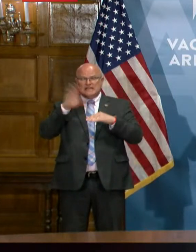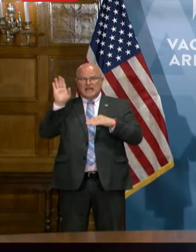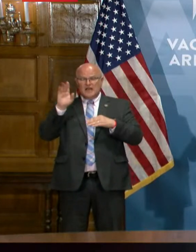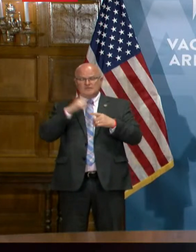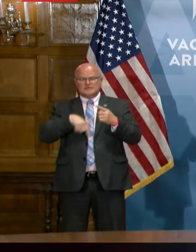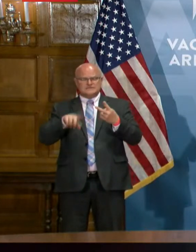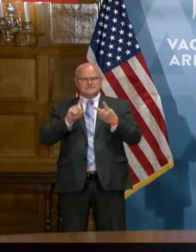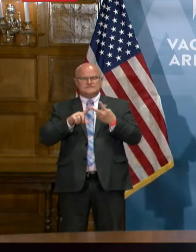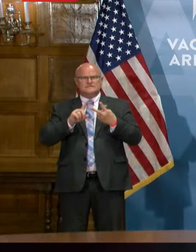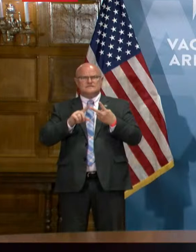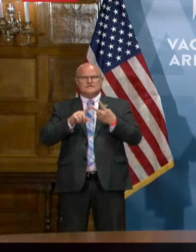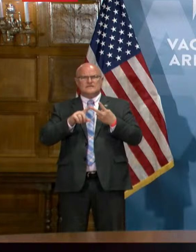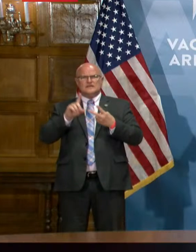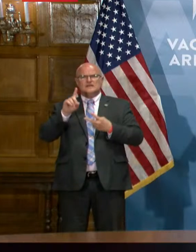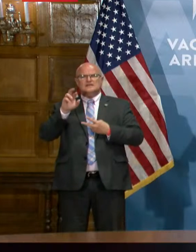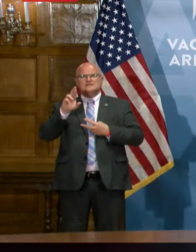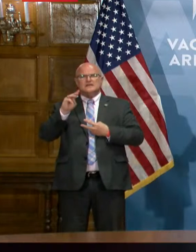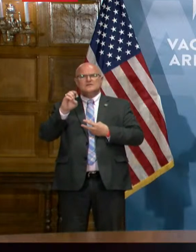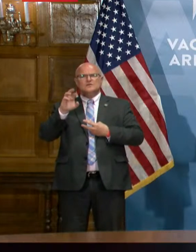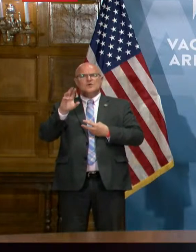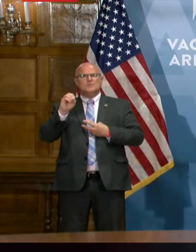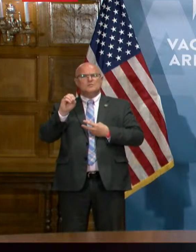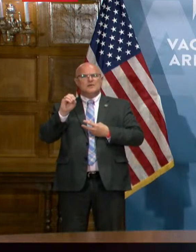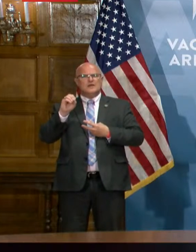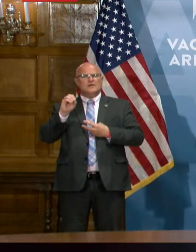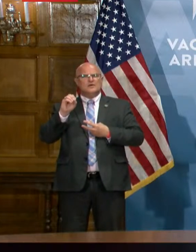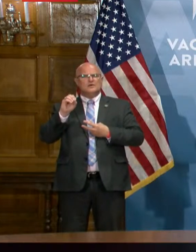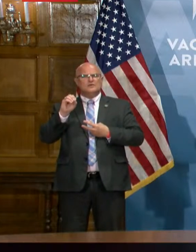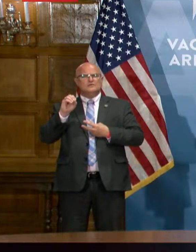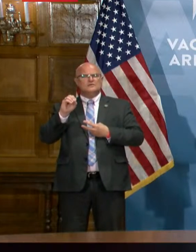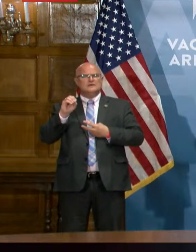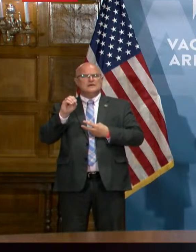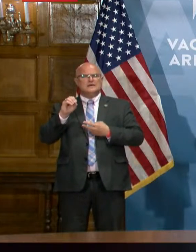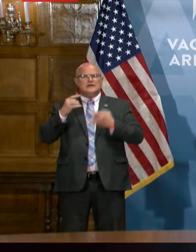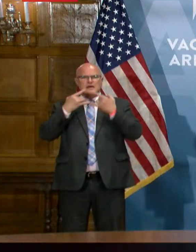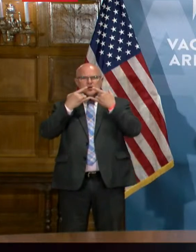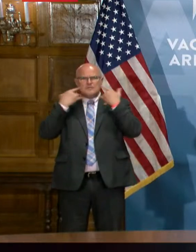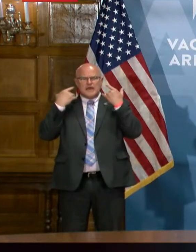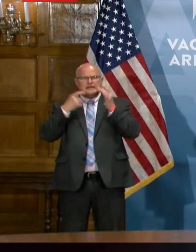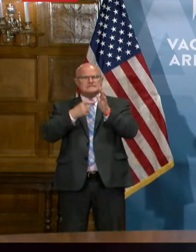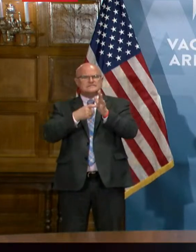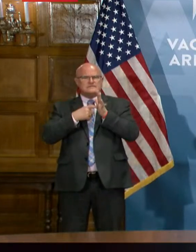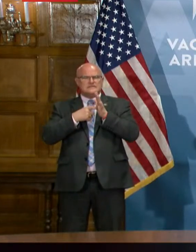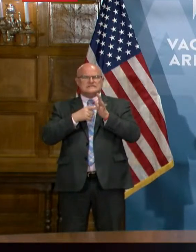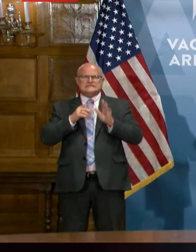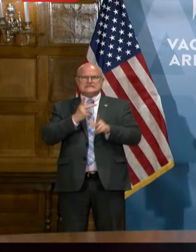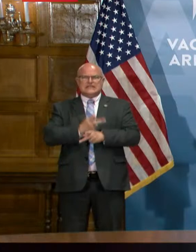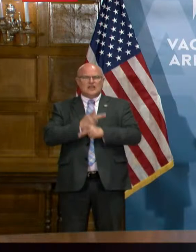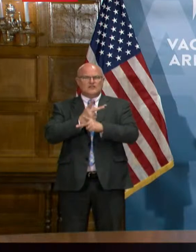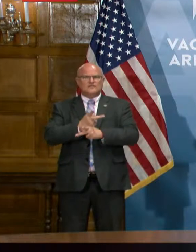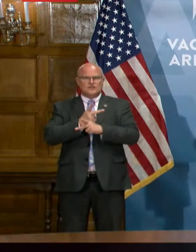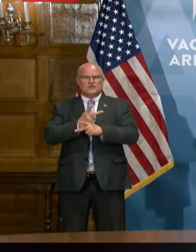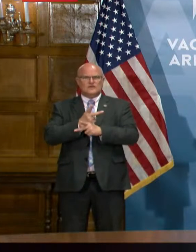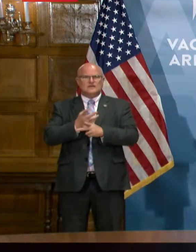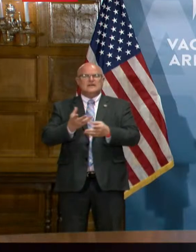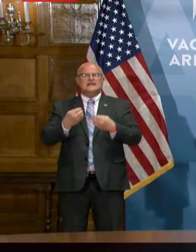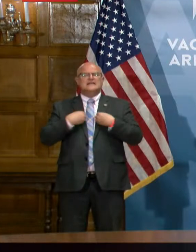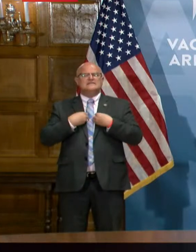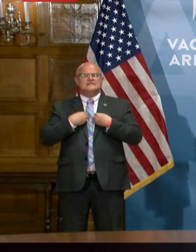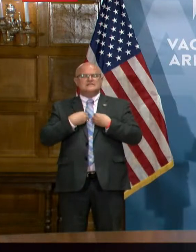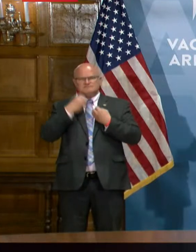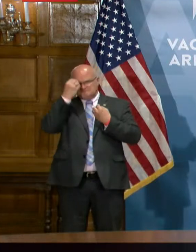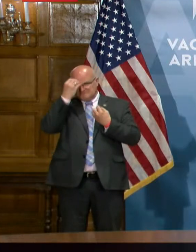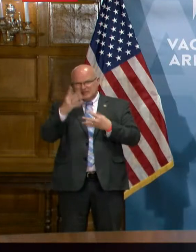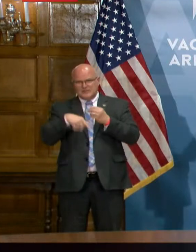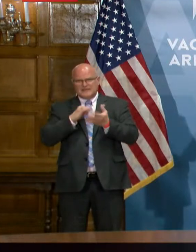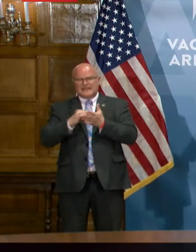part, Dr. Jose Romero, is he on board with lifting the mandate? I know he says he's always cautious, but give us a little insight into